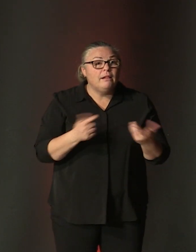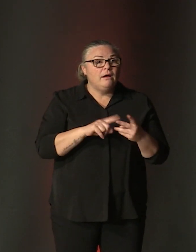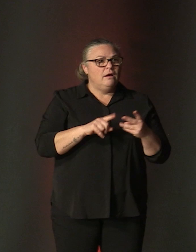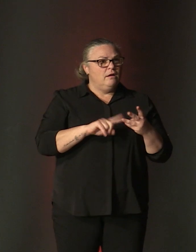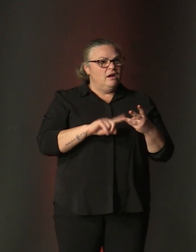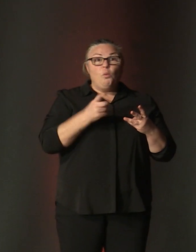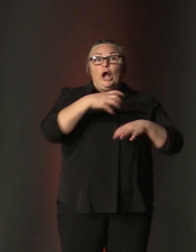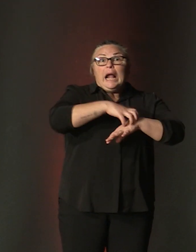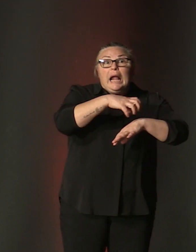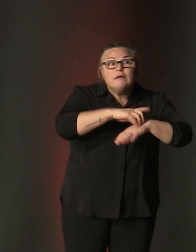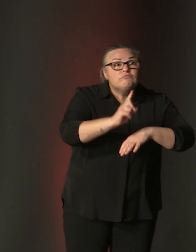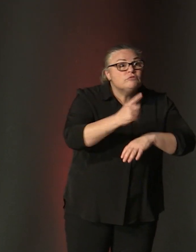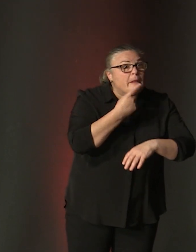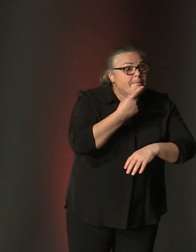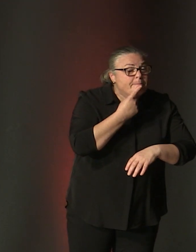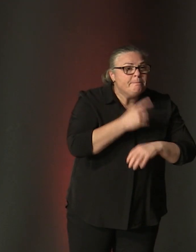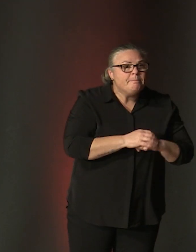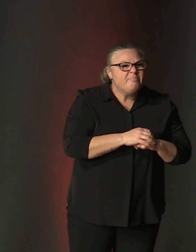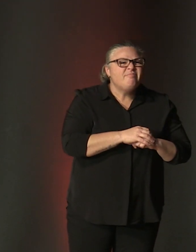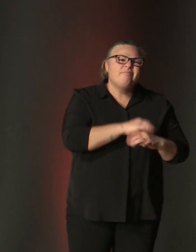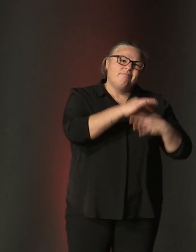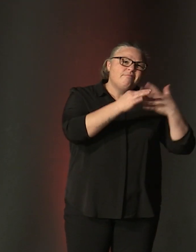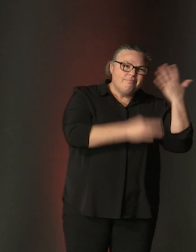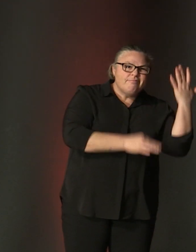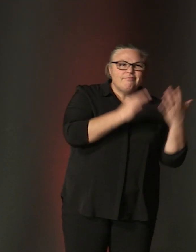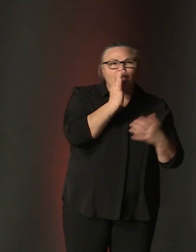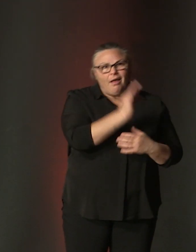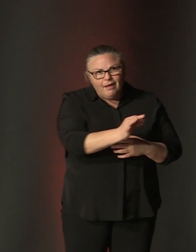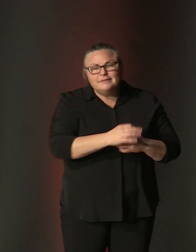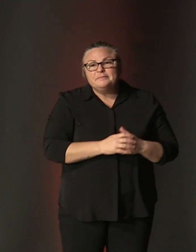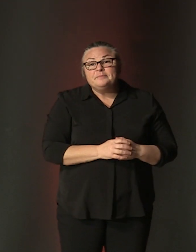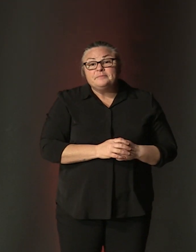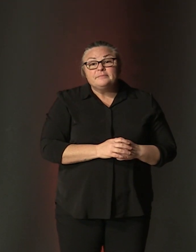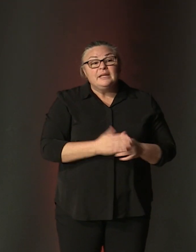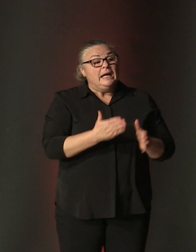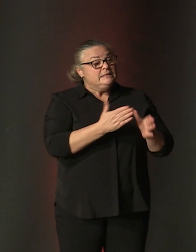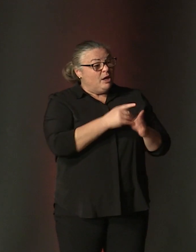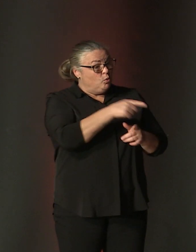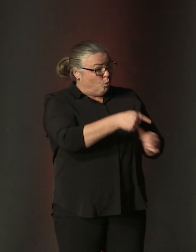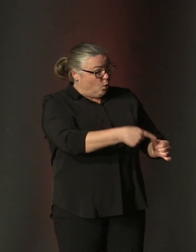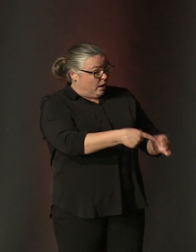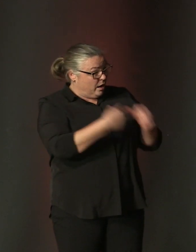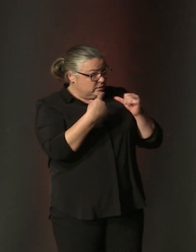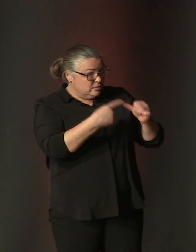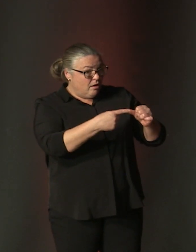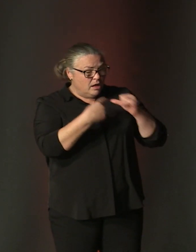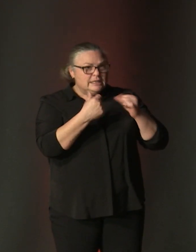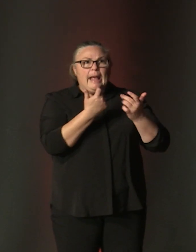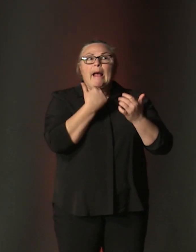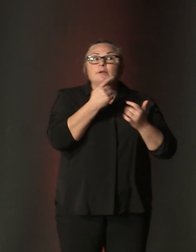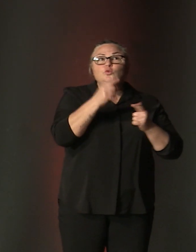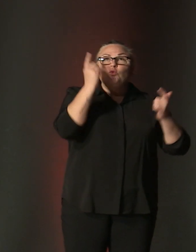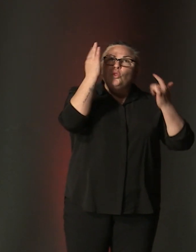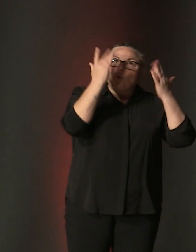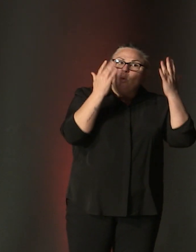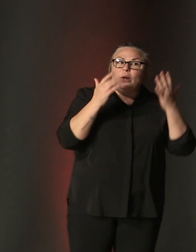kind of cake do you want? So on and so forth. And then depending on how well you've thought about your plan and how